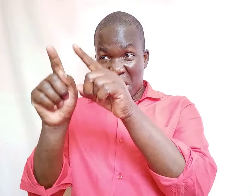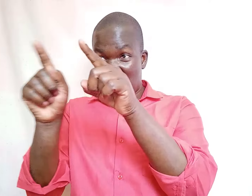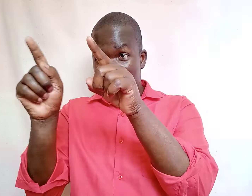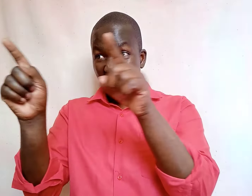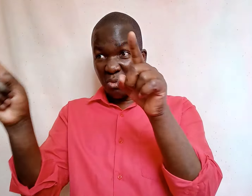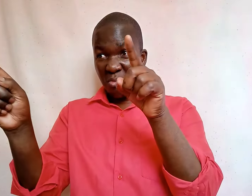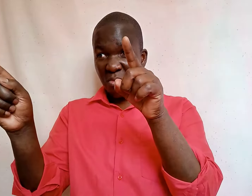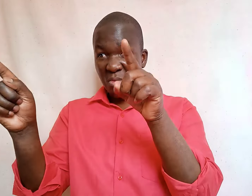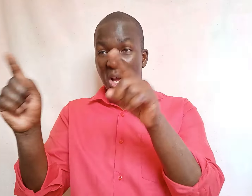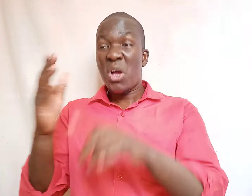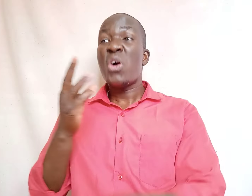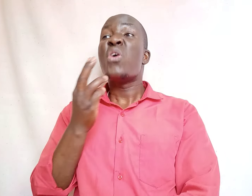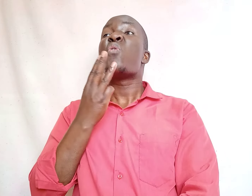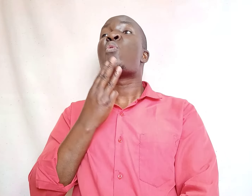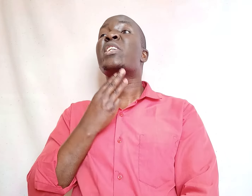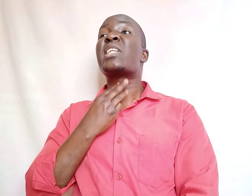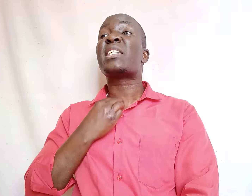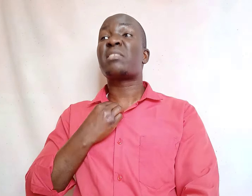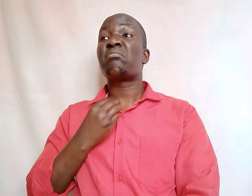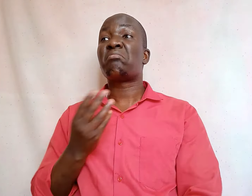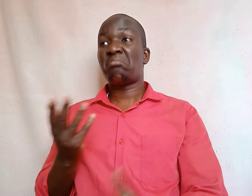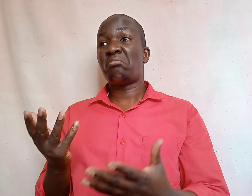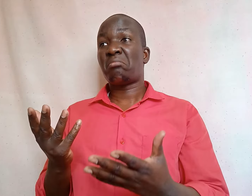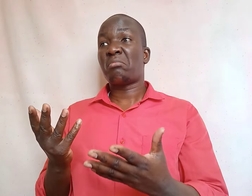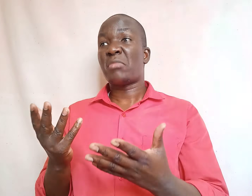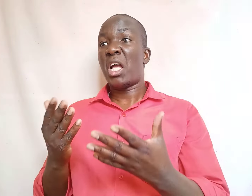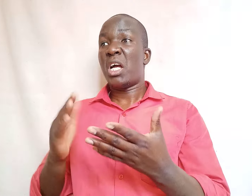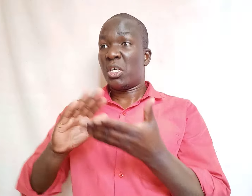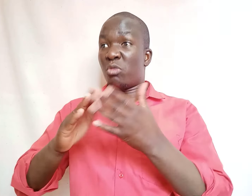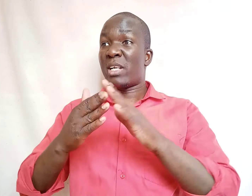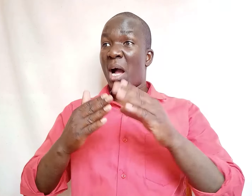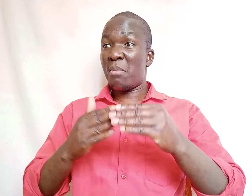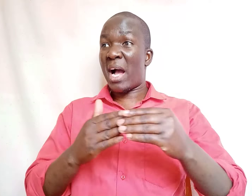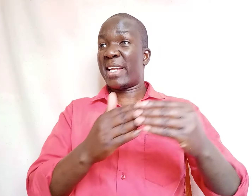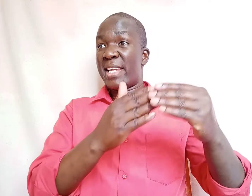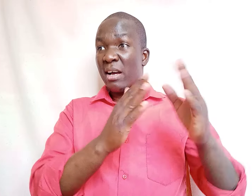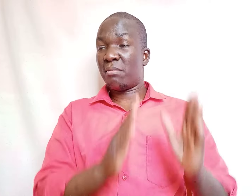any of you wishes to become a leader,